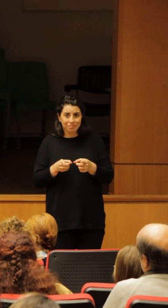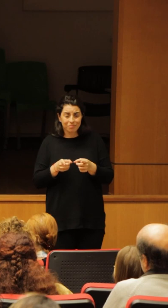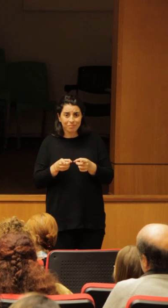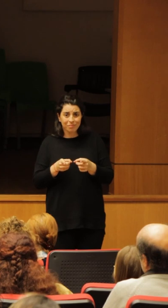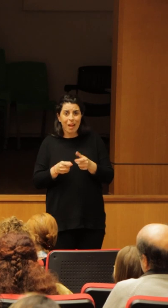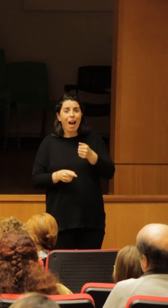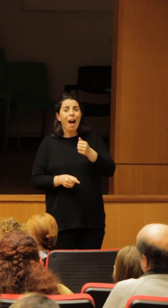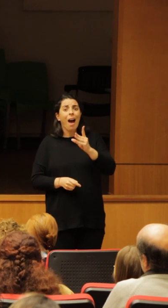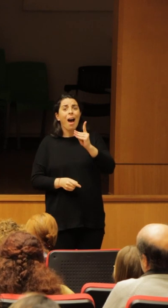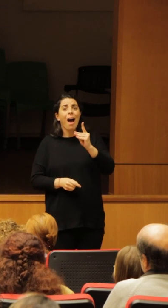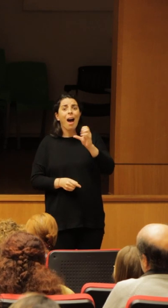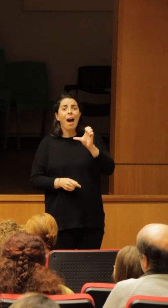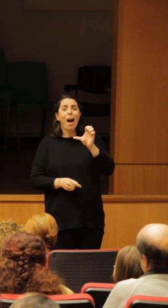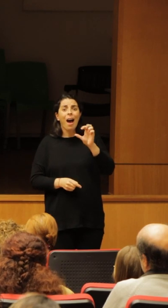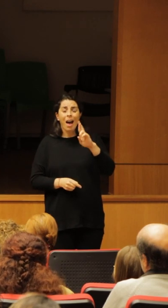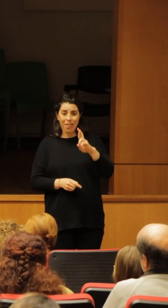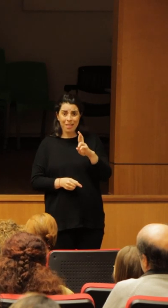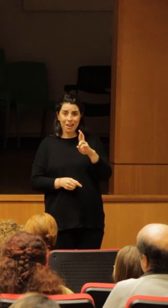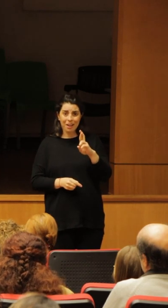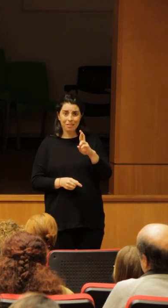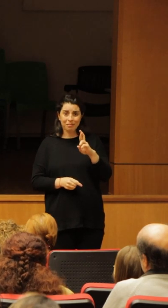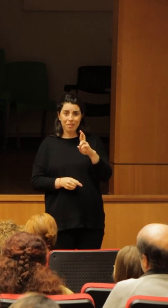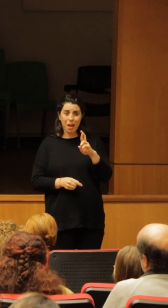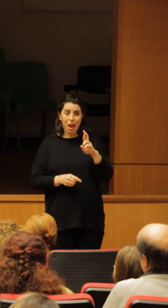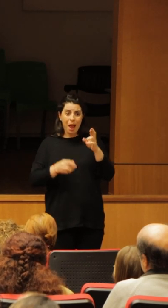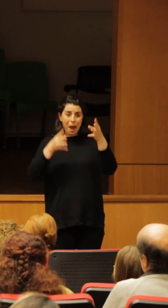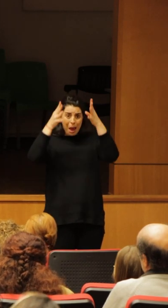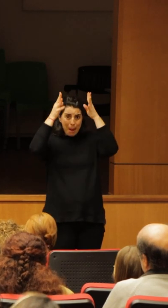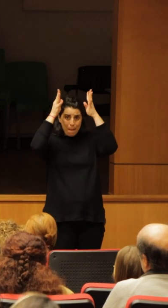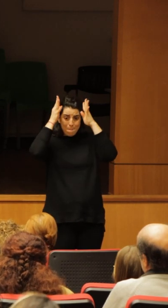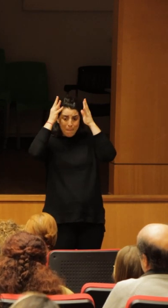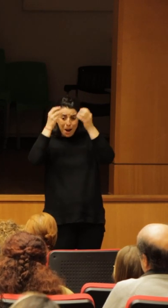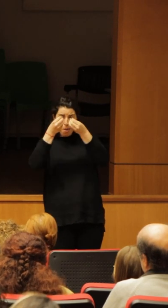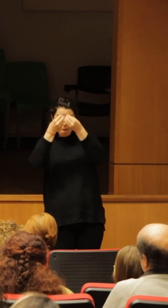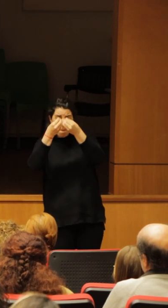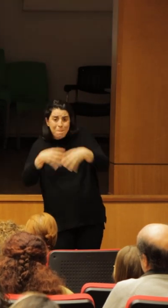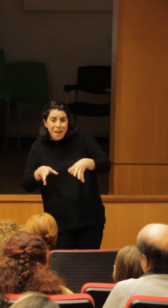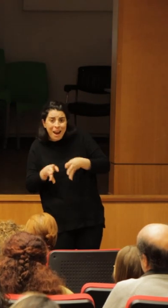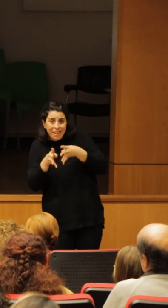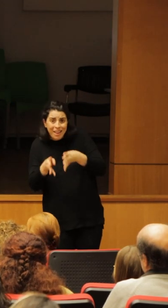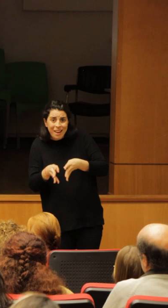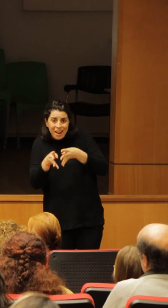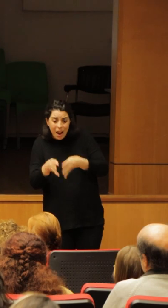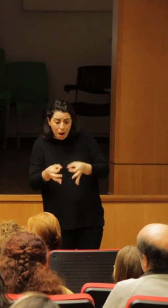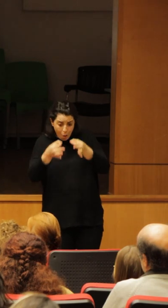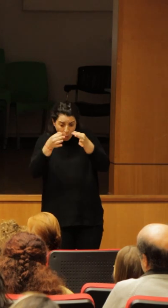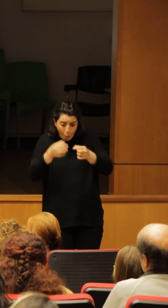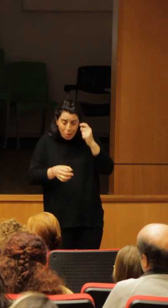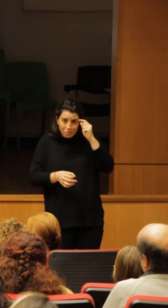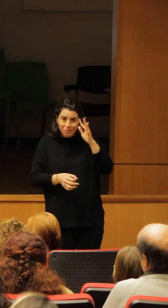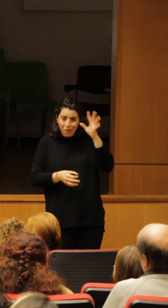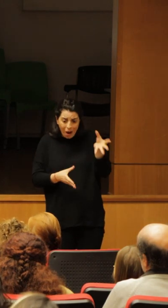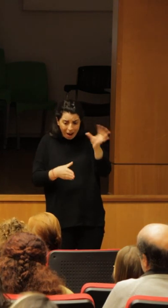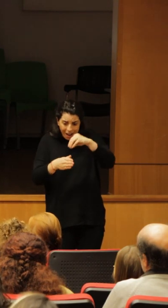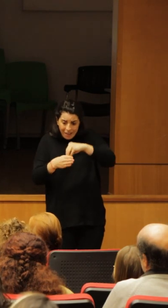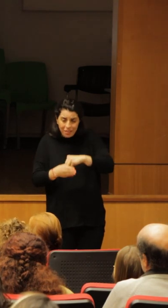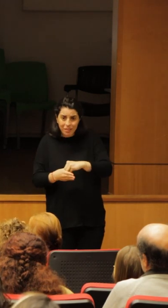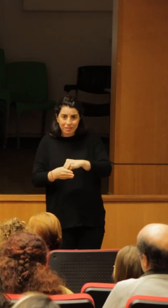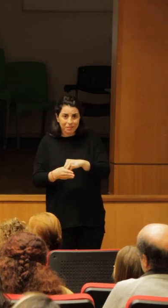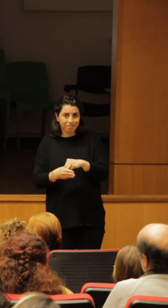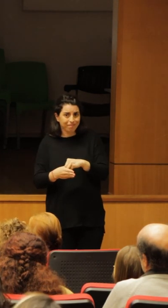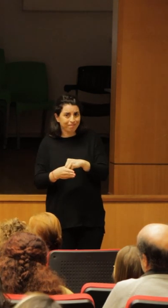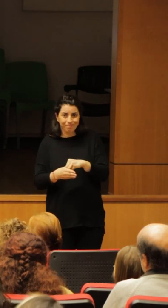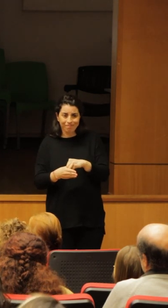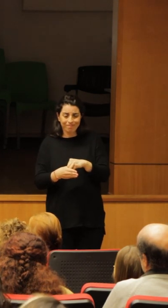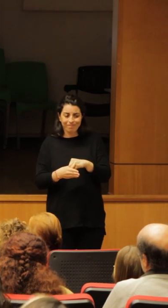Y por encima de todo eso, Adler pertenecía al Imperio Austrohúngaro que había perdido la guerra y Adler era parte de ese imperio. And that was not it.